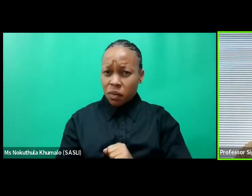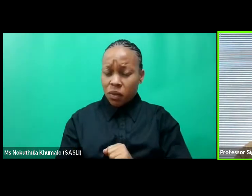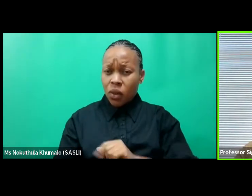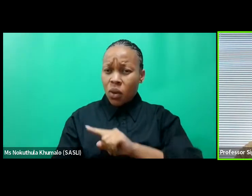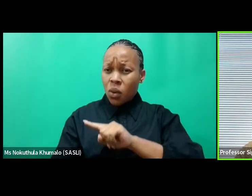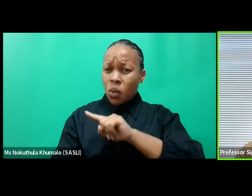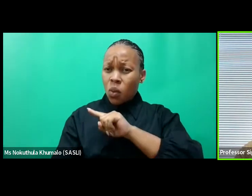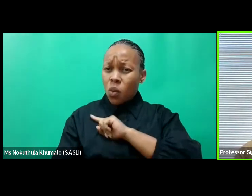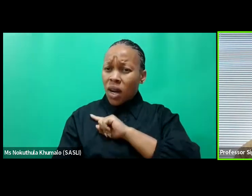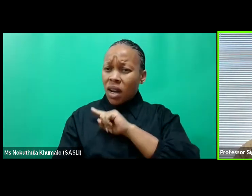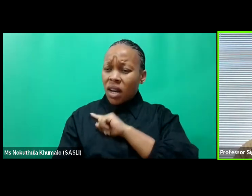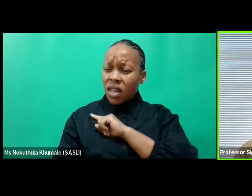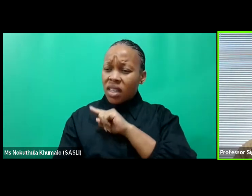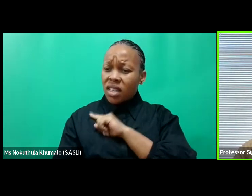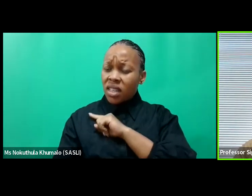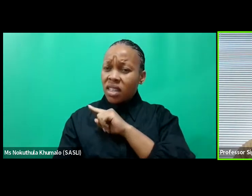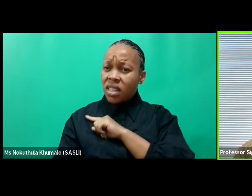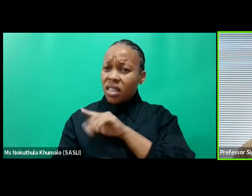so slow?